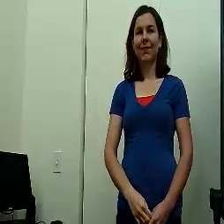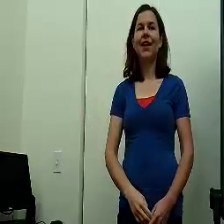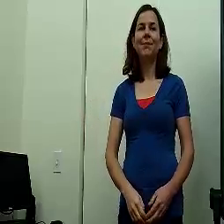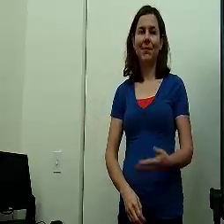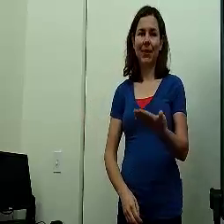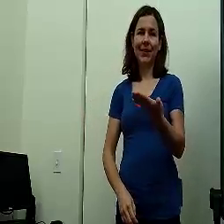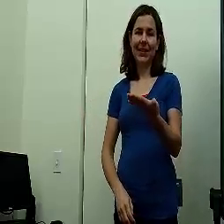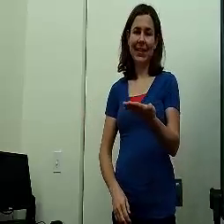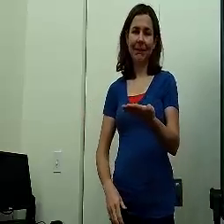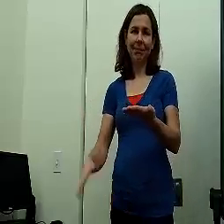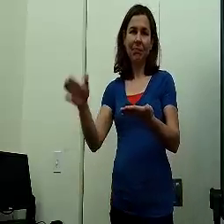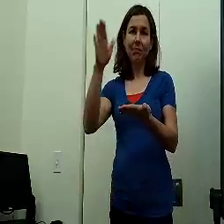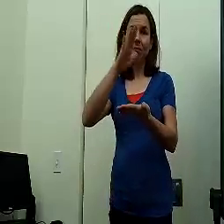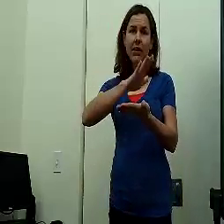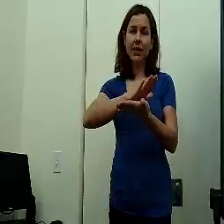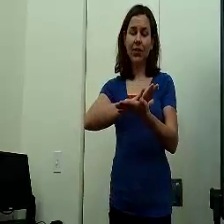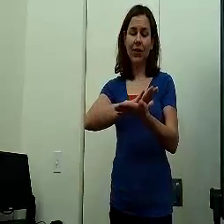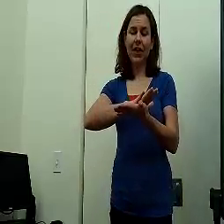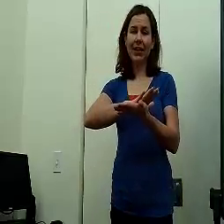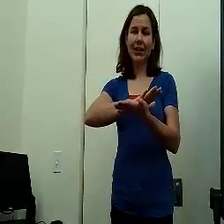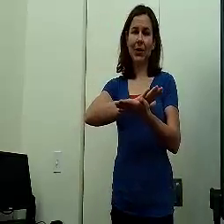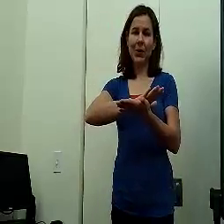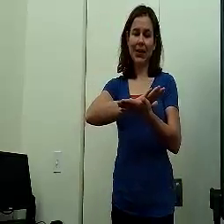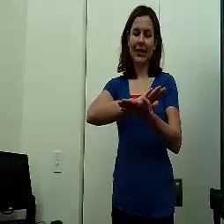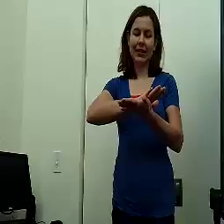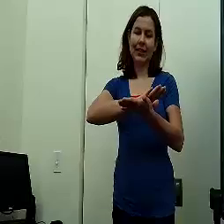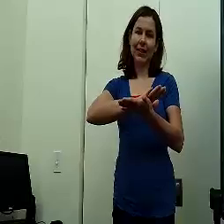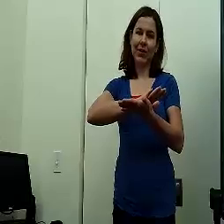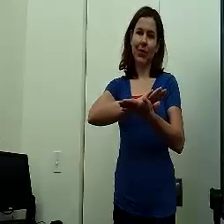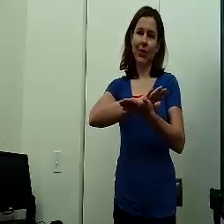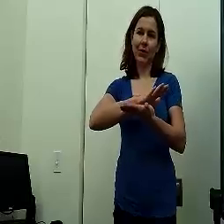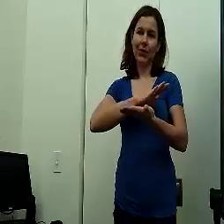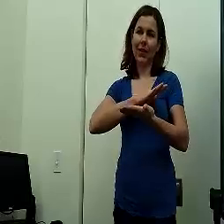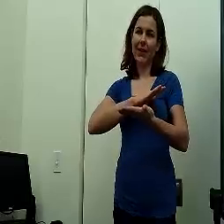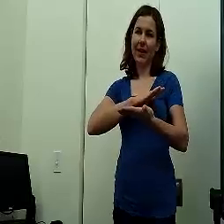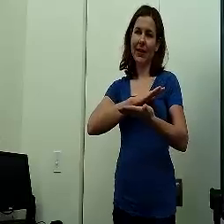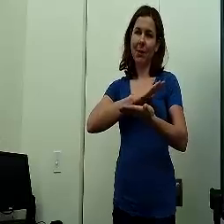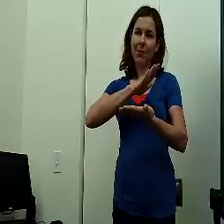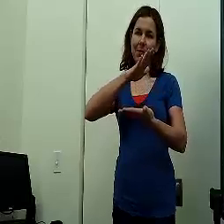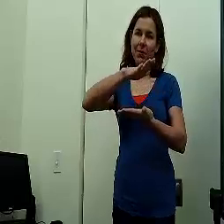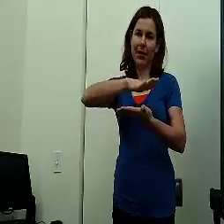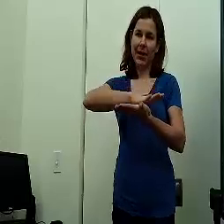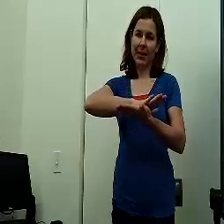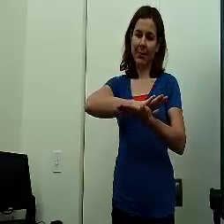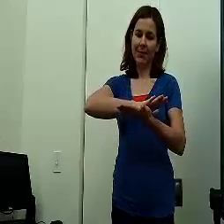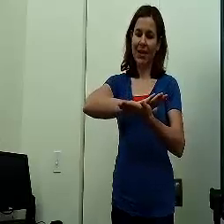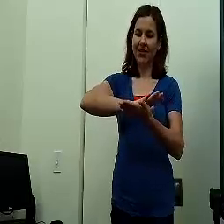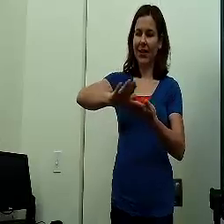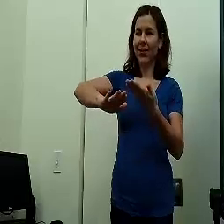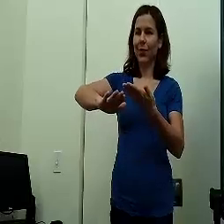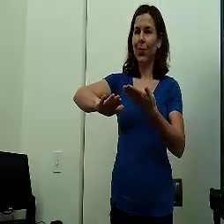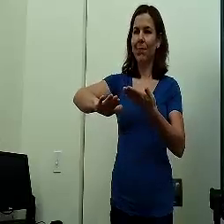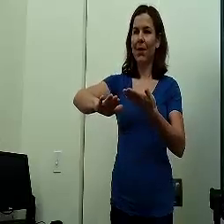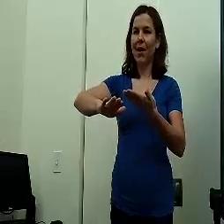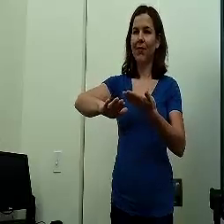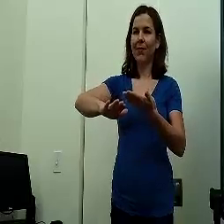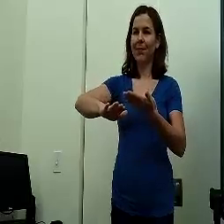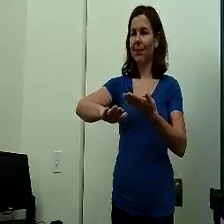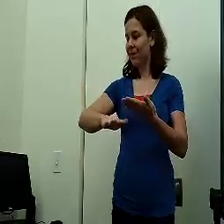Good. So it's clean. So it only has to go once. So left hand is palm up, your right hand is palm down, and you wipe it off.